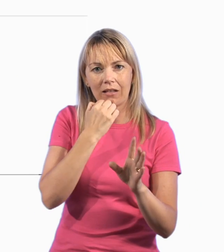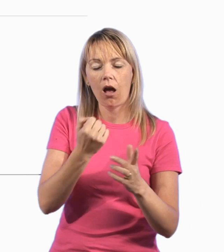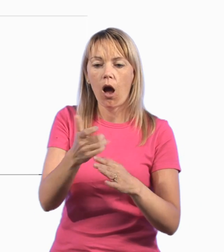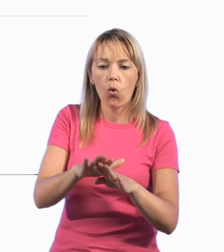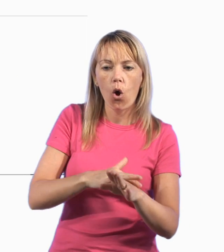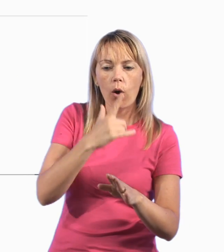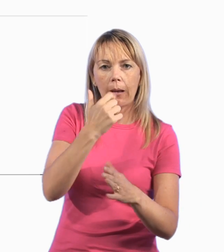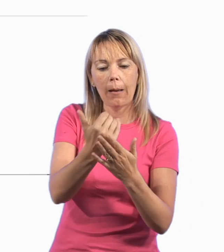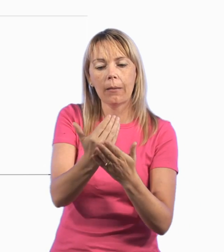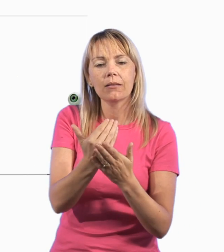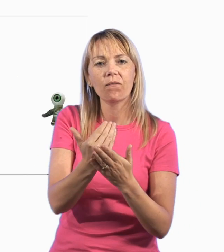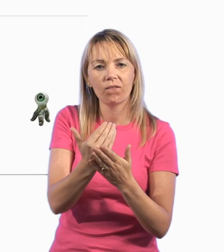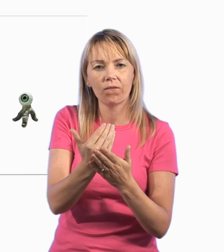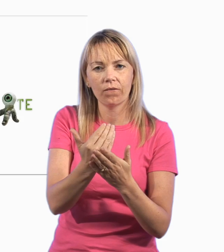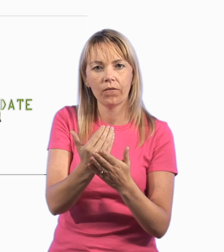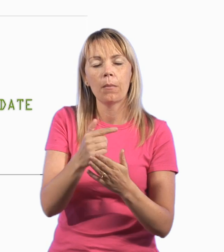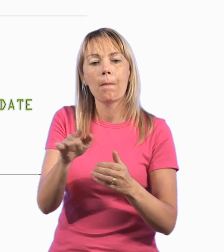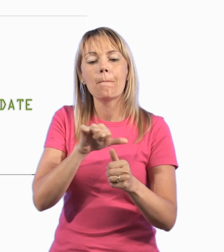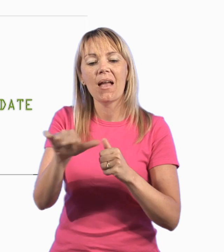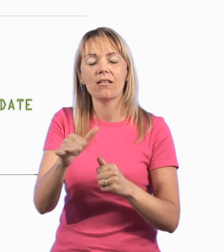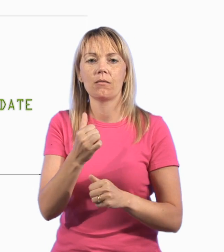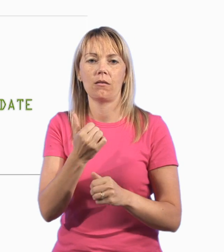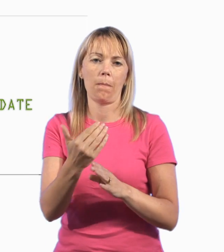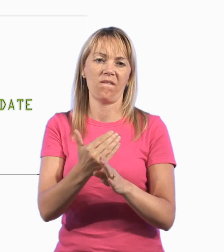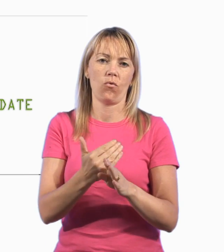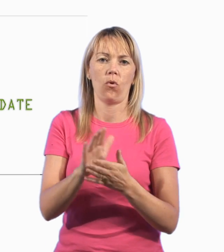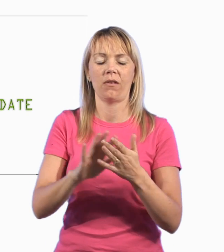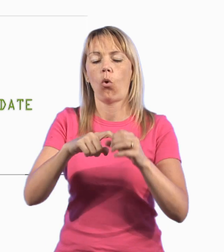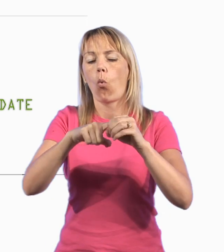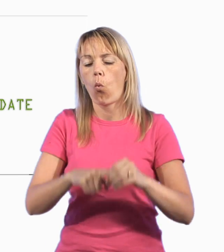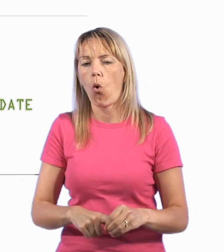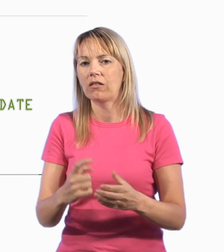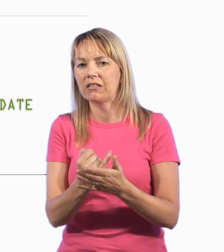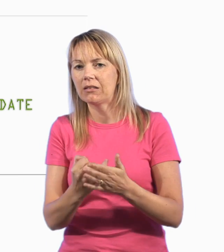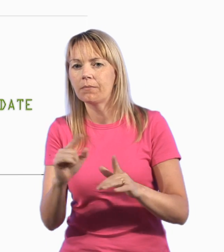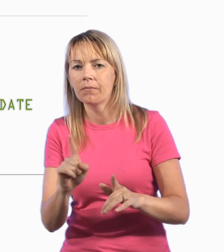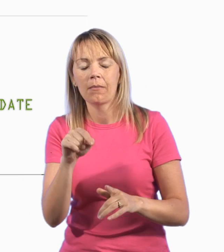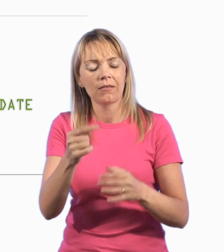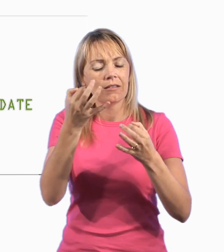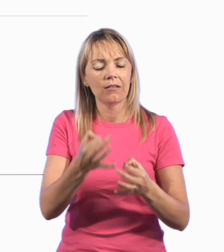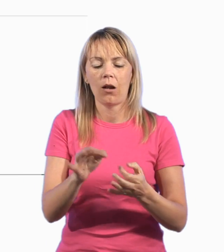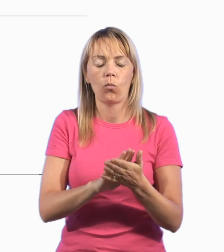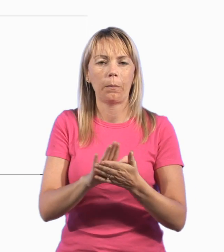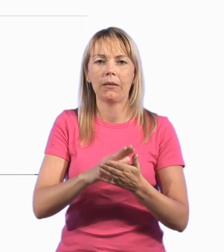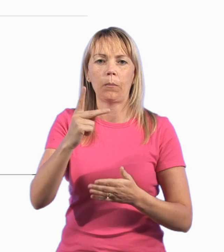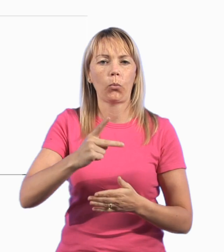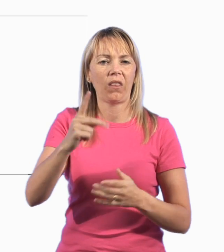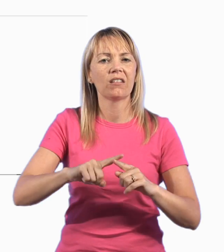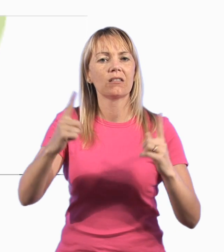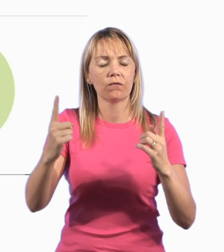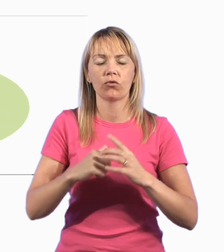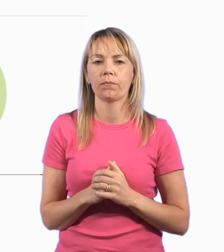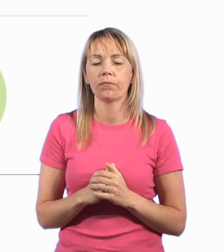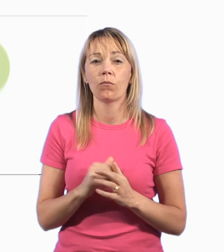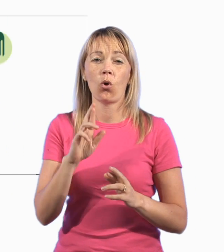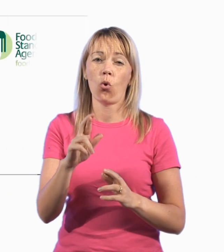it can be kept safely, whereas best before is about the quality of the food. They actually mean exactly what they say. Well, I hope their food